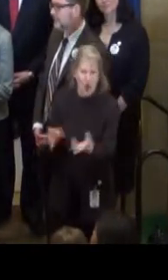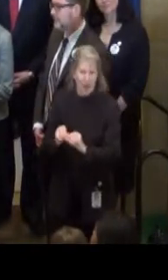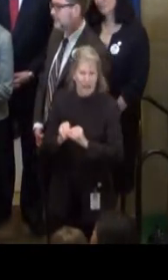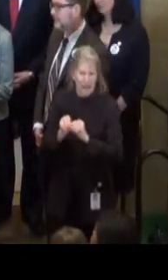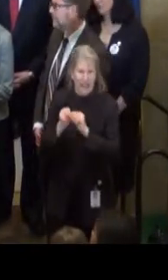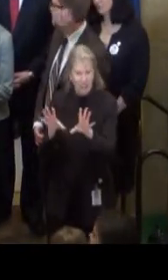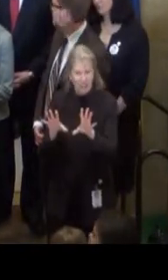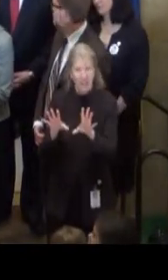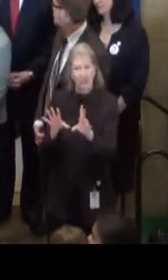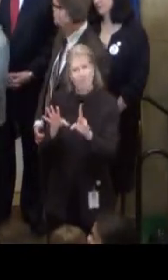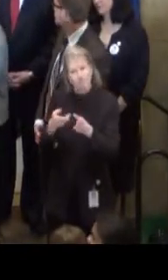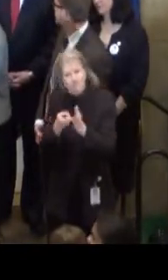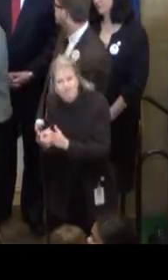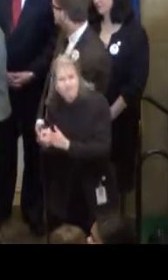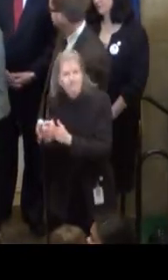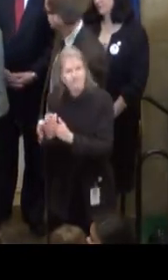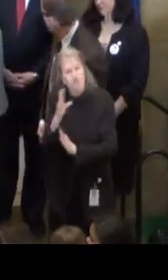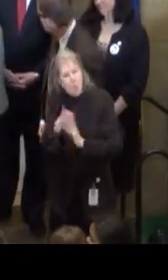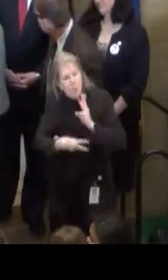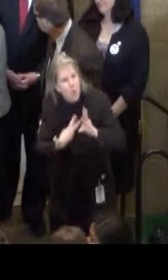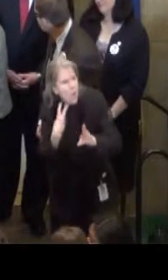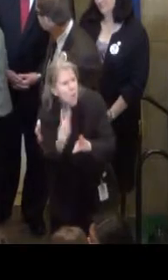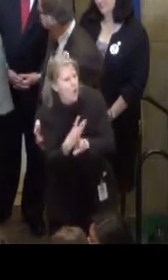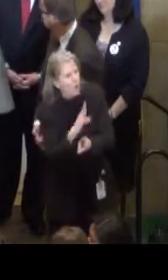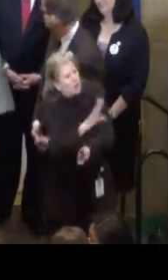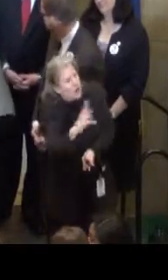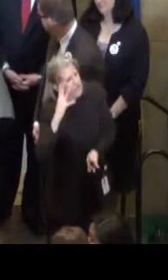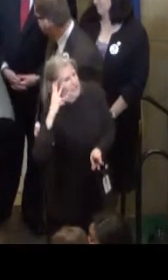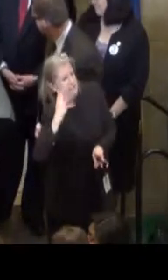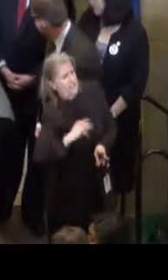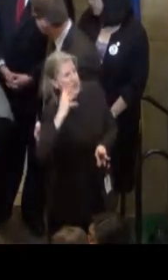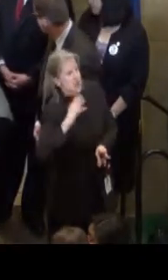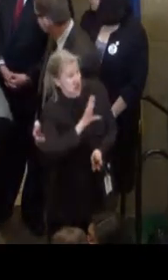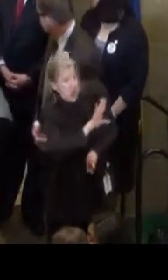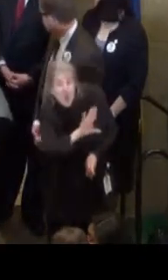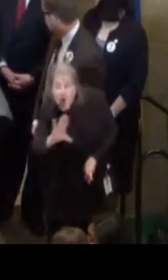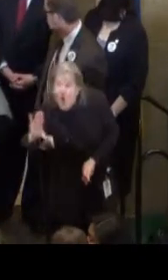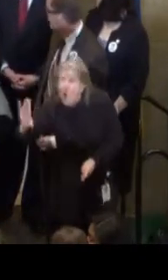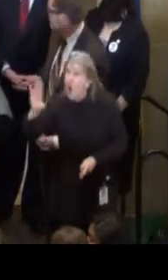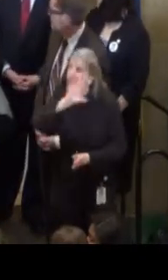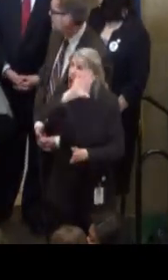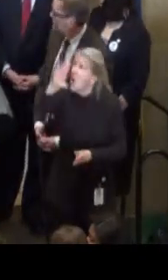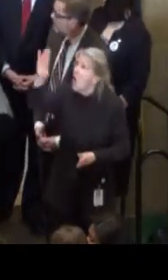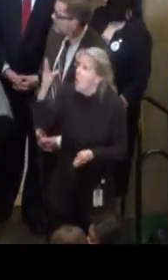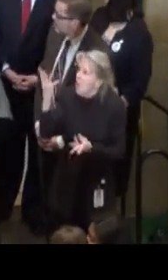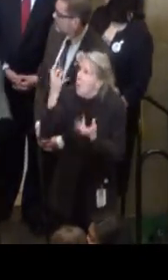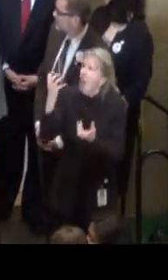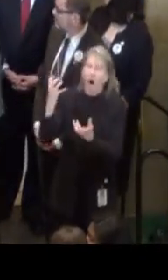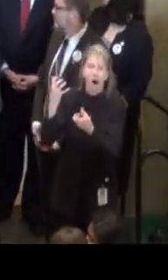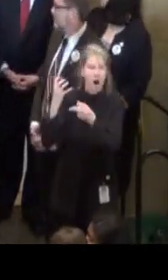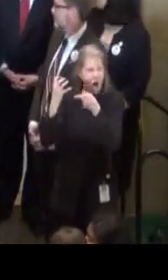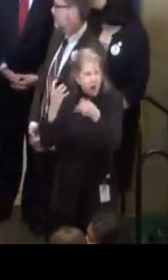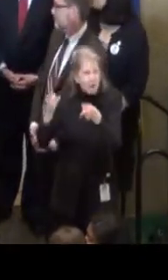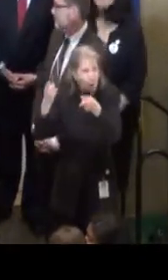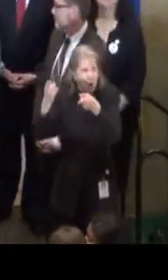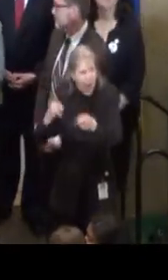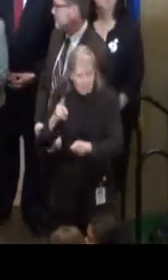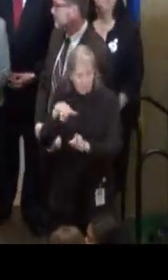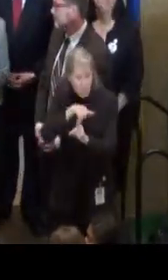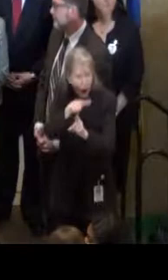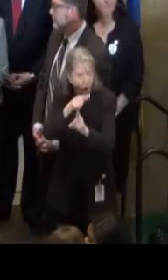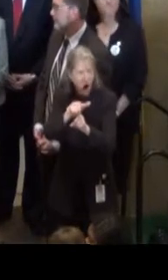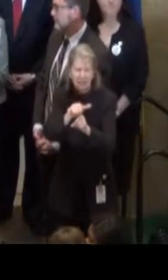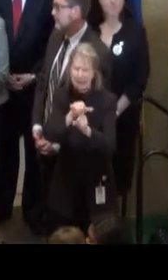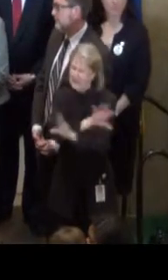the legislators about your world, about your experience, about your wanting to bring an end to